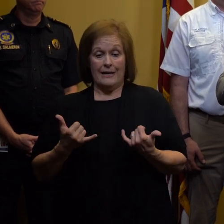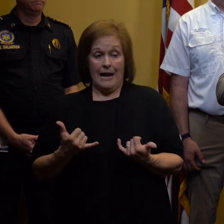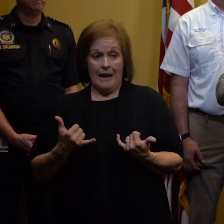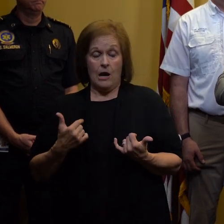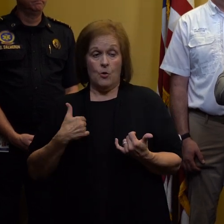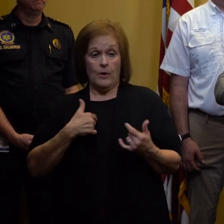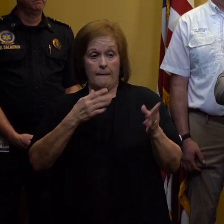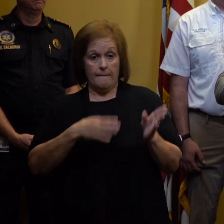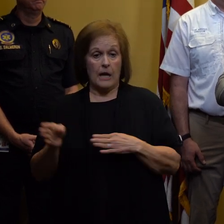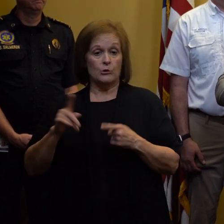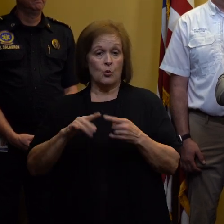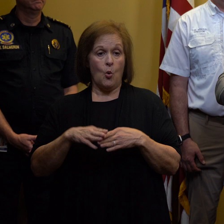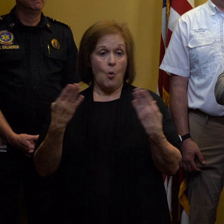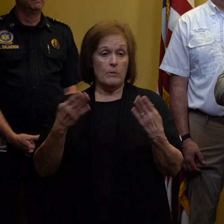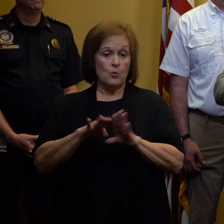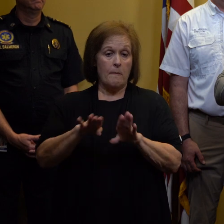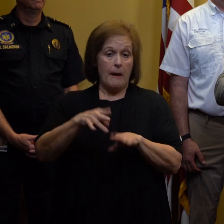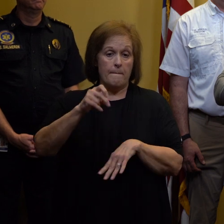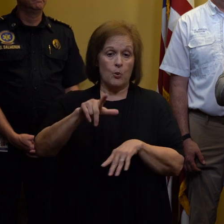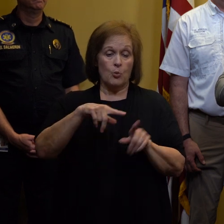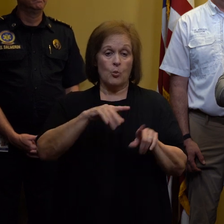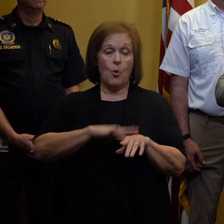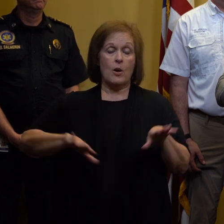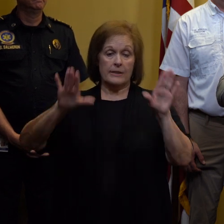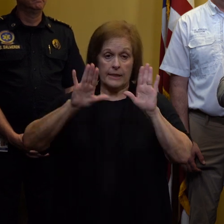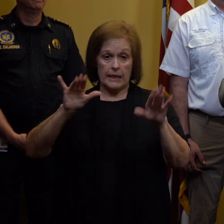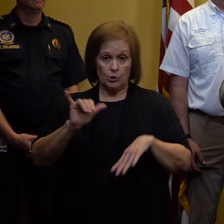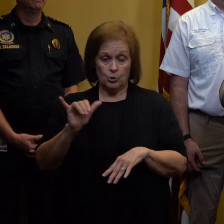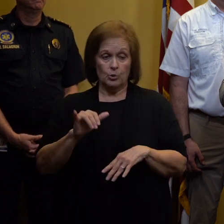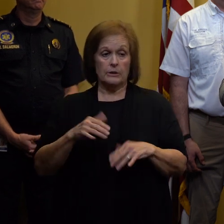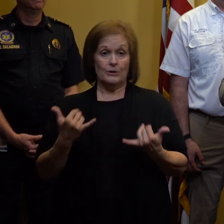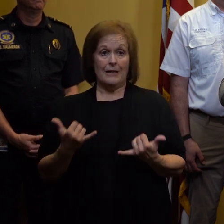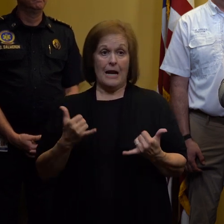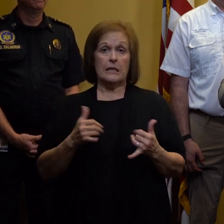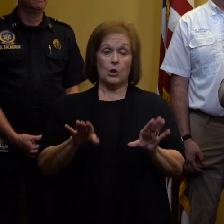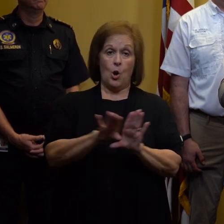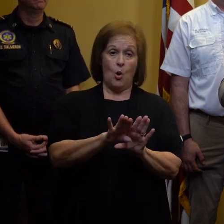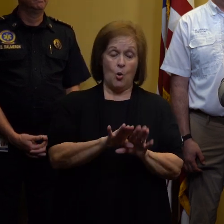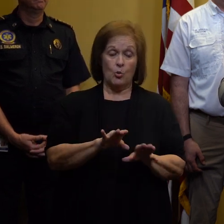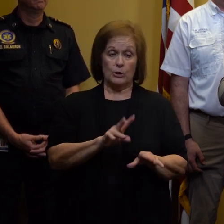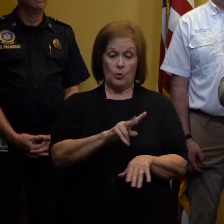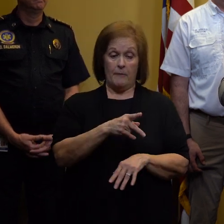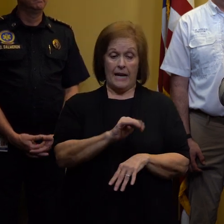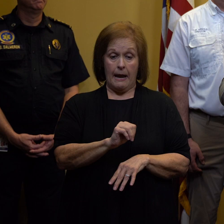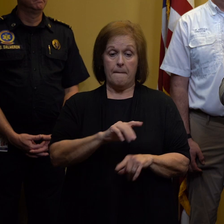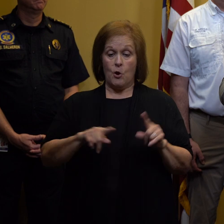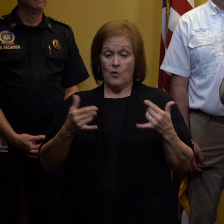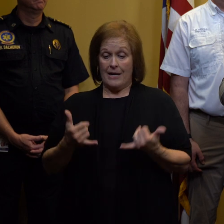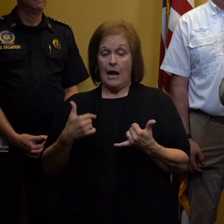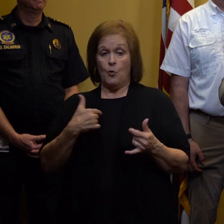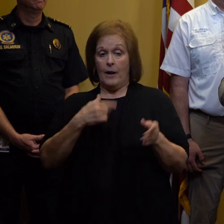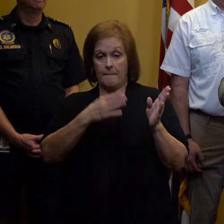we're preparing to open our swimming pools on Sundays as well. Today, the swimming pools close at 2 p.m., but right now,